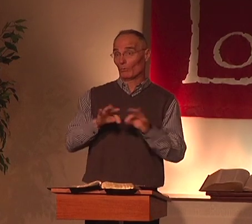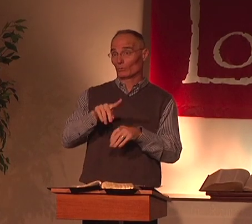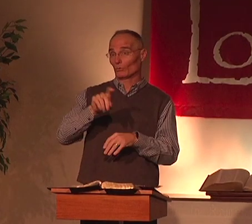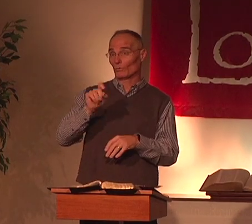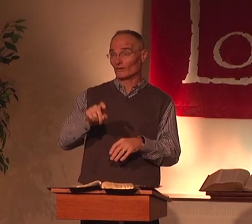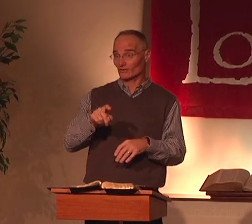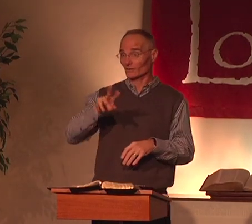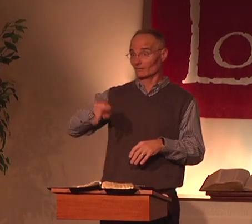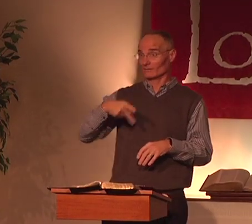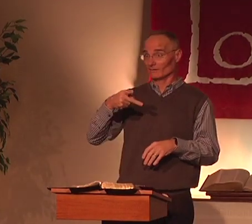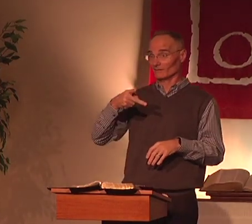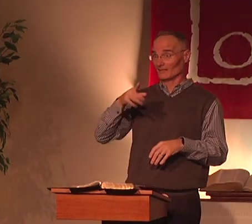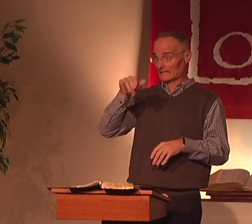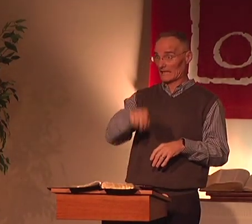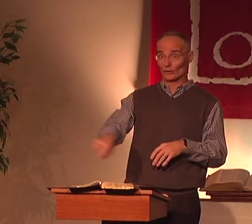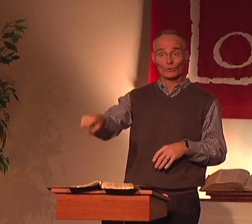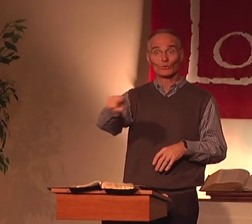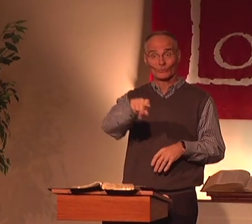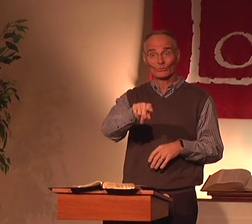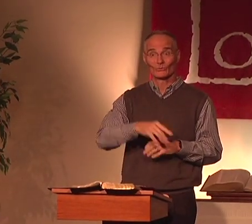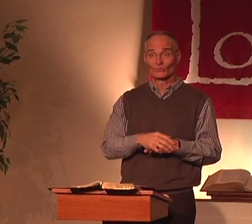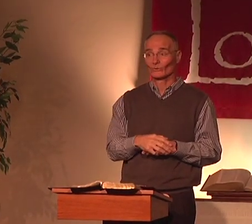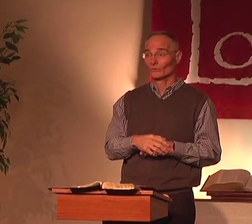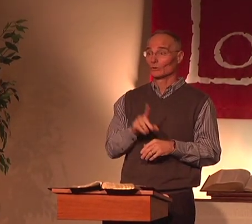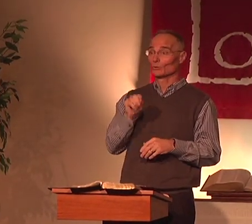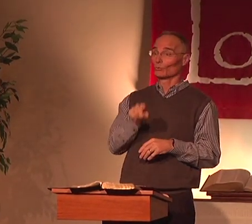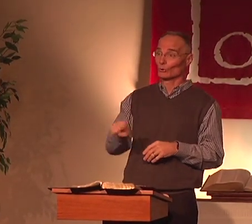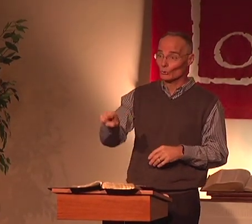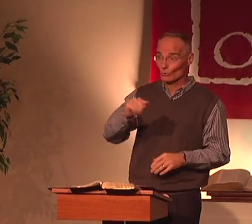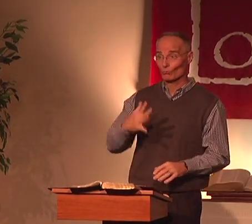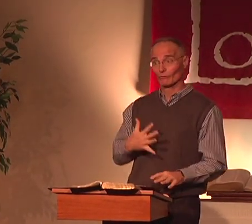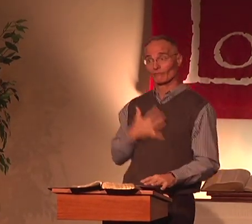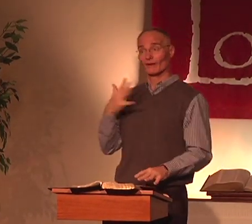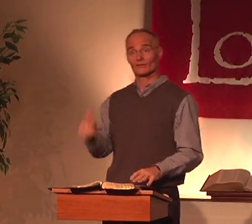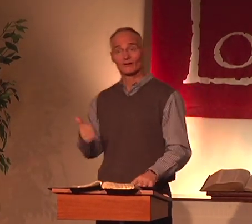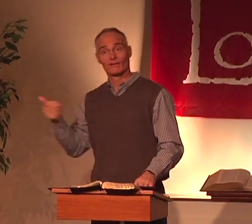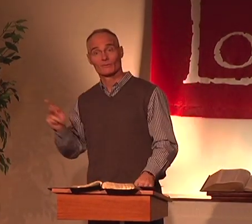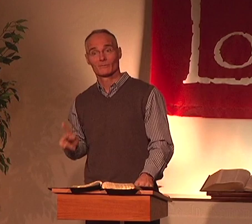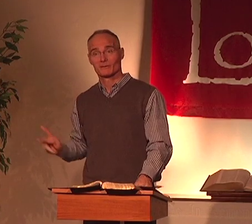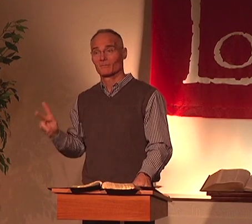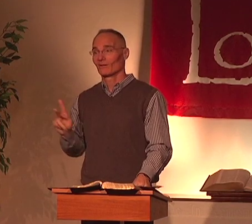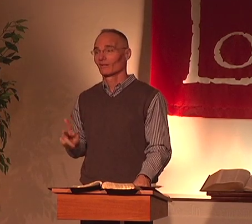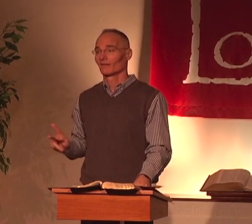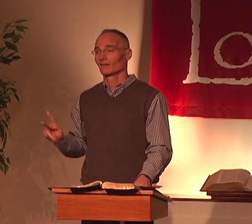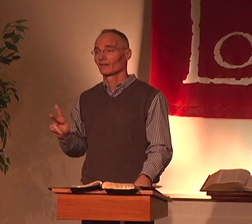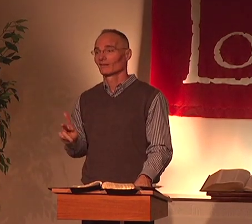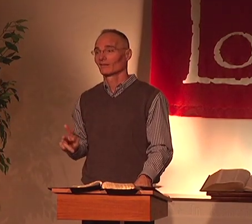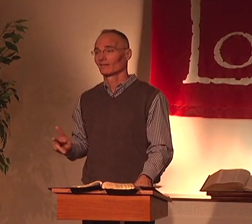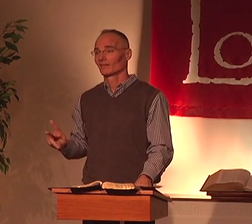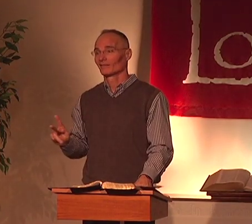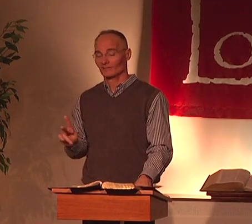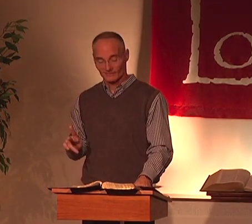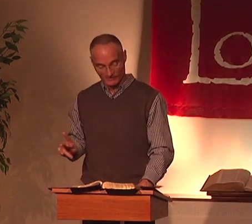A more Important Question I guess Is that You Are you The person Who refreshes Other people